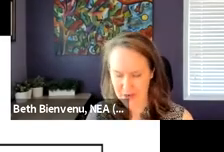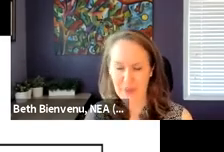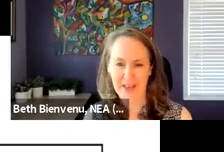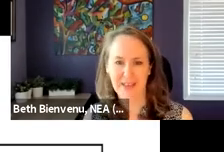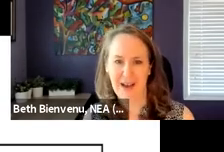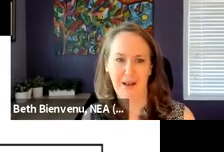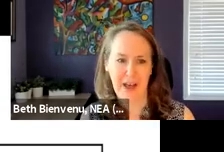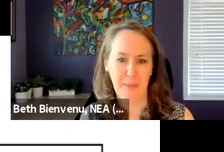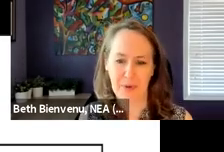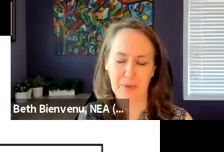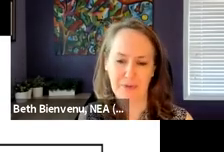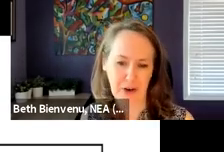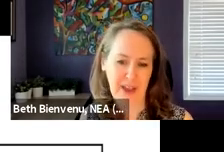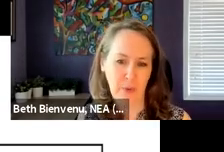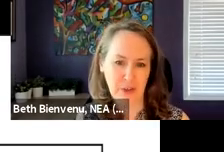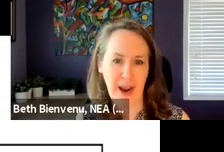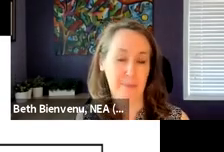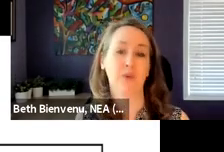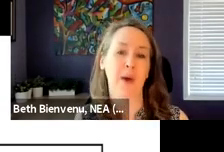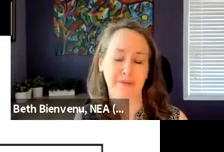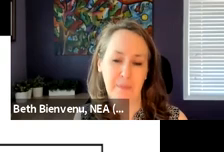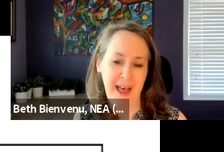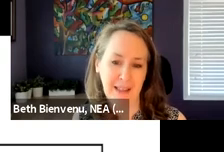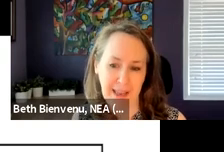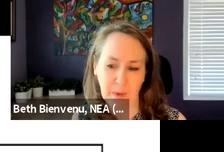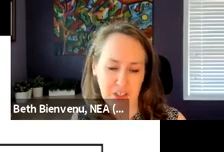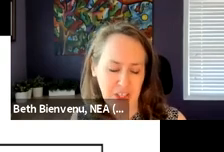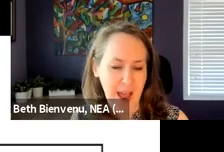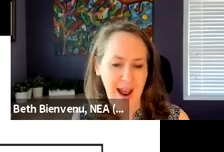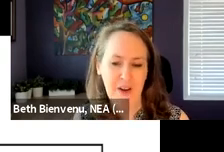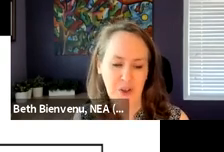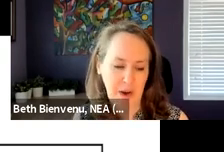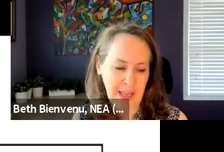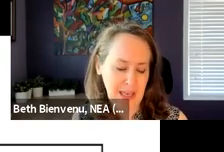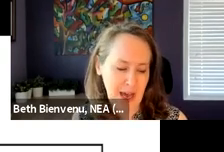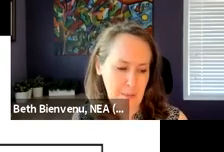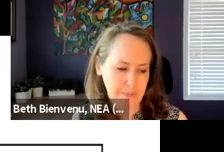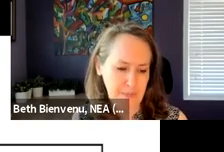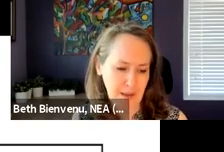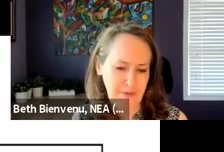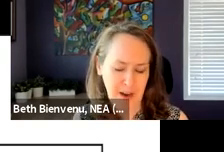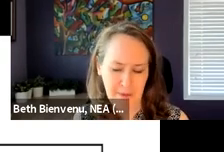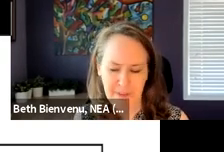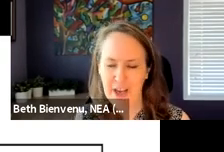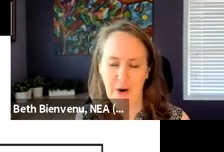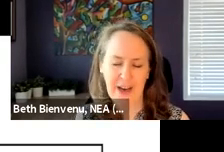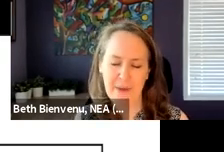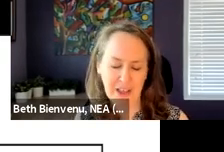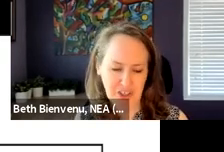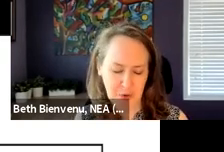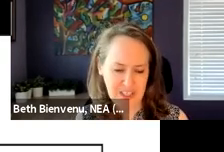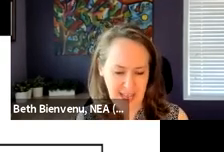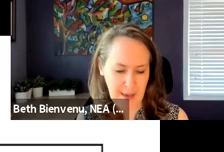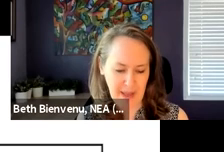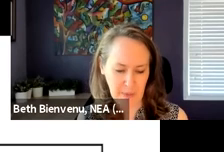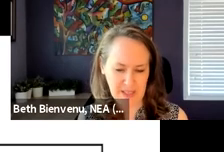other, but I know that a lot of people prefer that we try to move away from that language. And there's a great video that I'm not